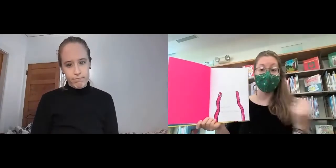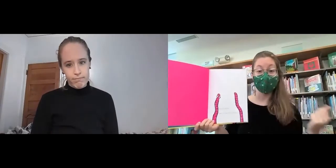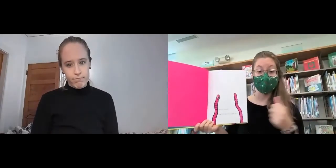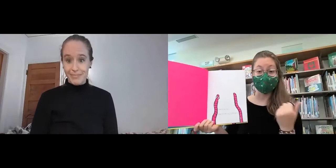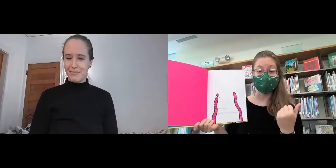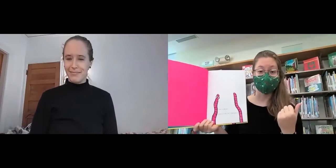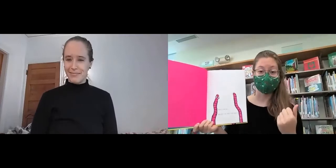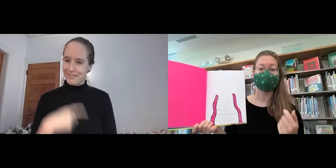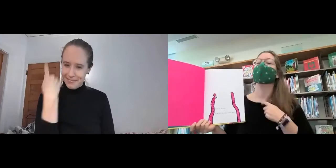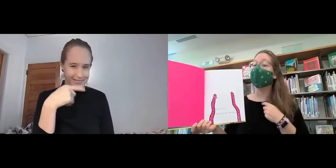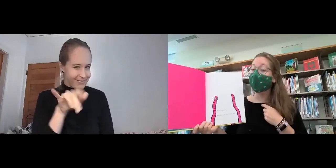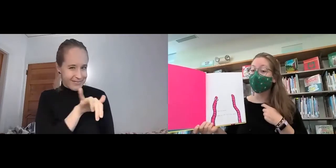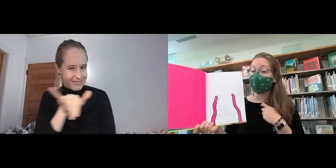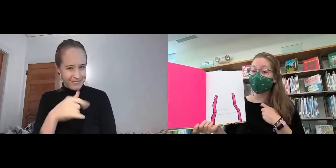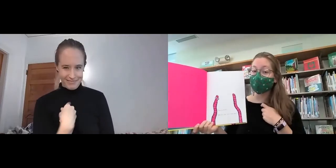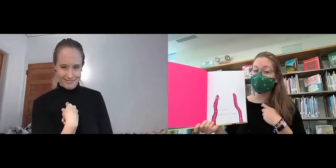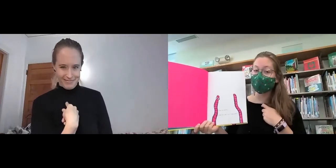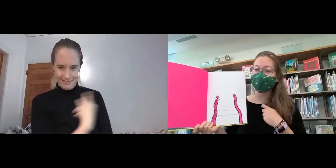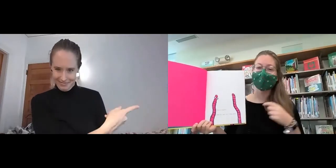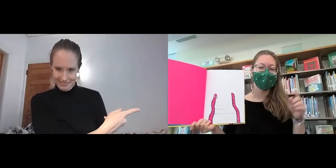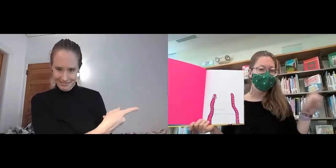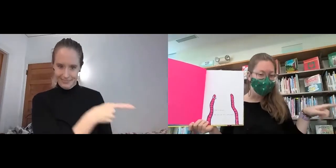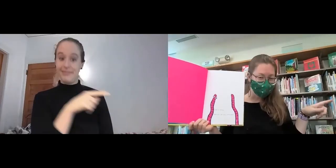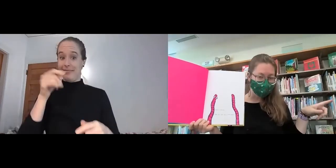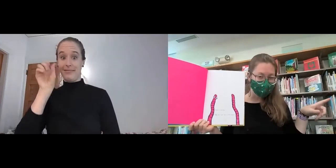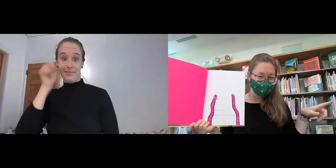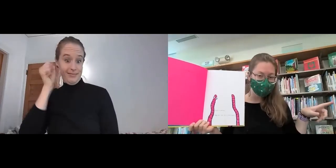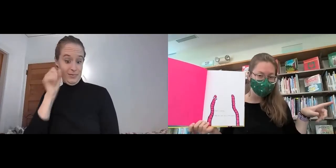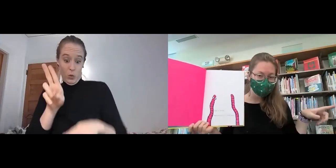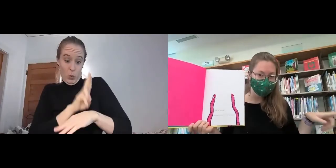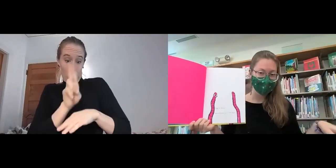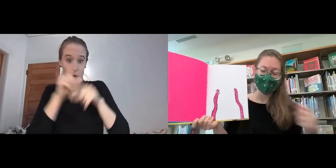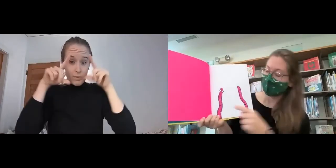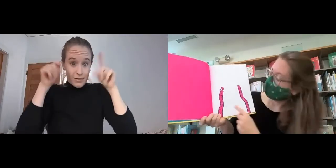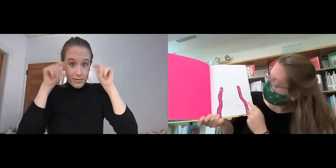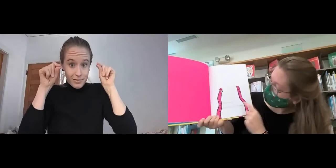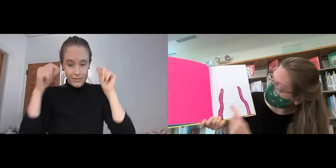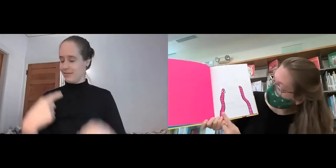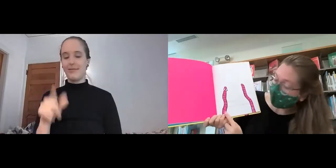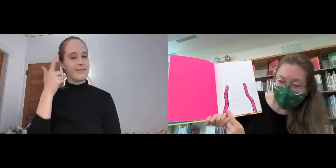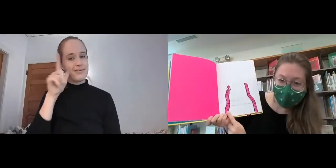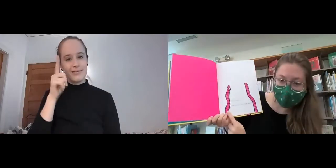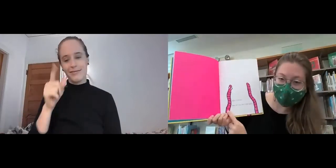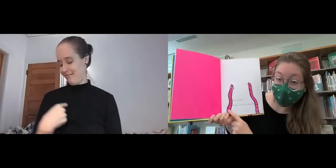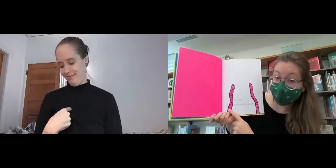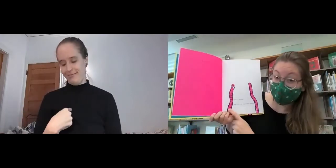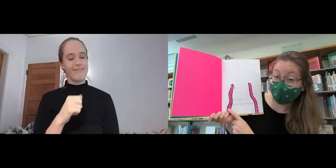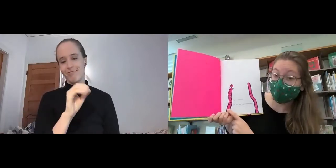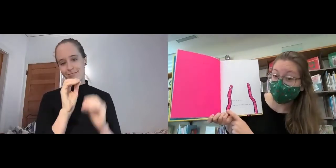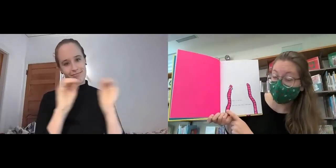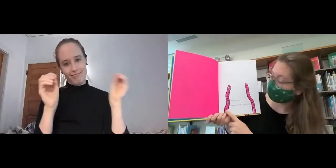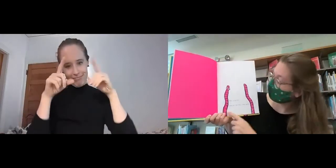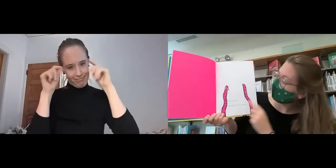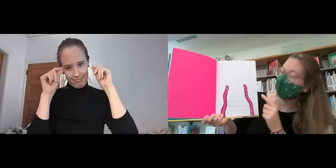Kind of like us. I have glasses, Lakin does not. So that must mean I'm worm number